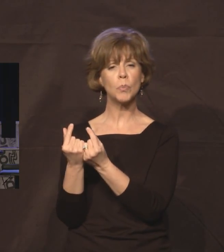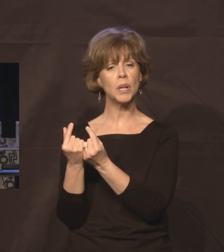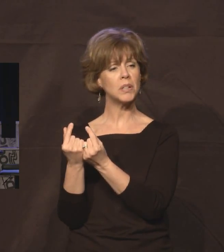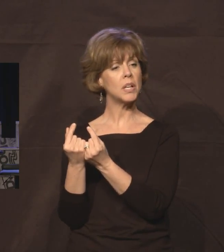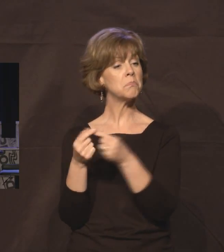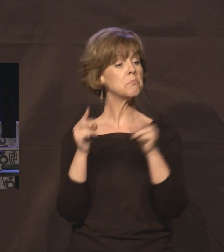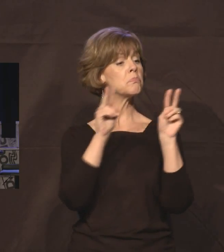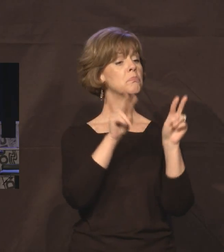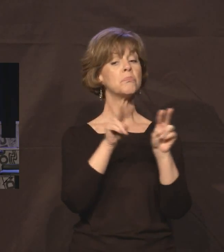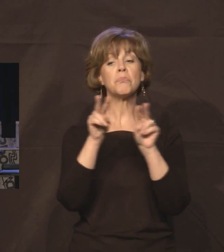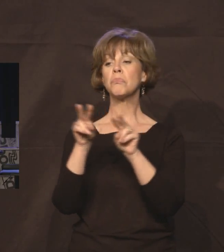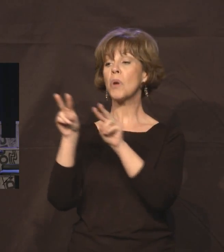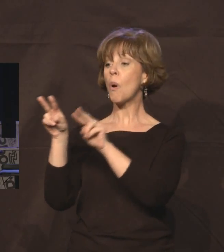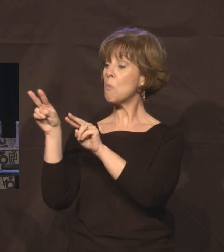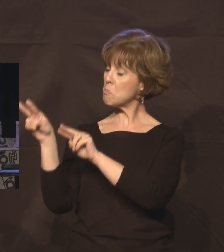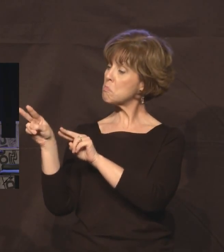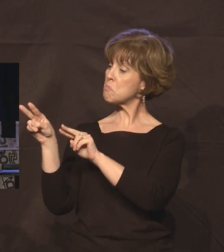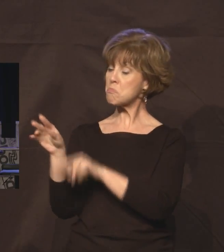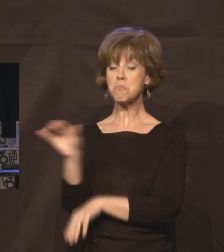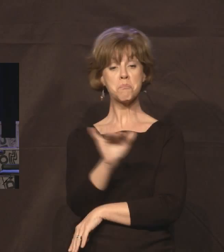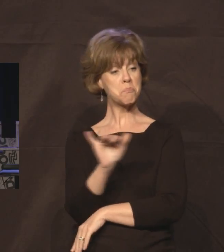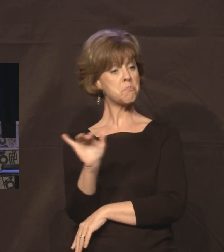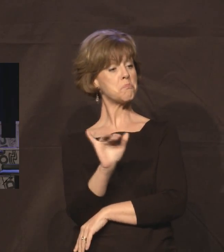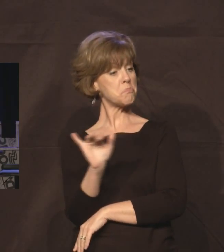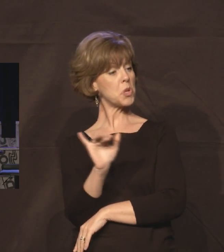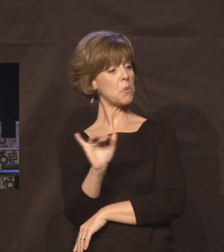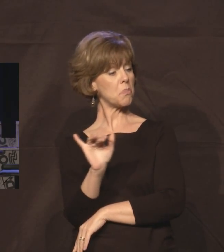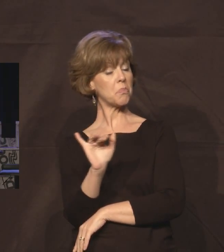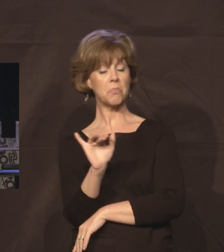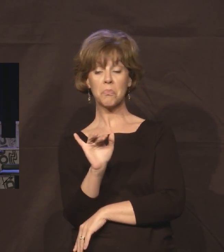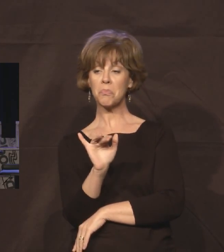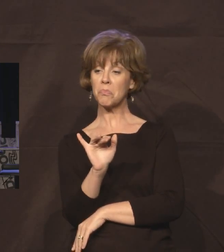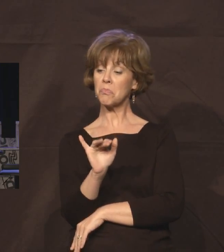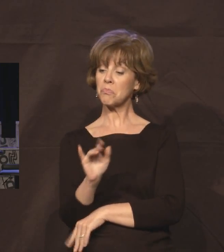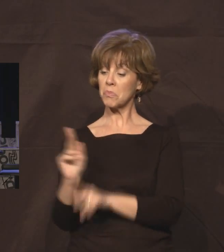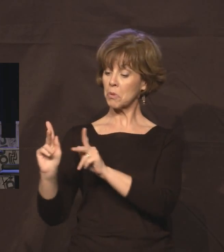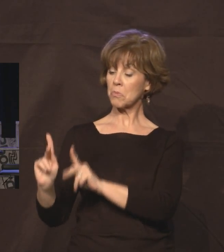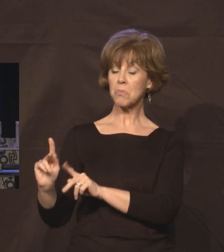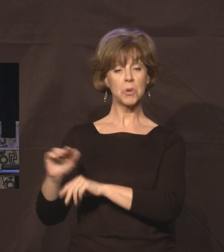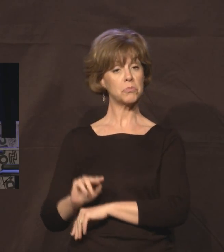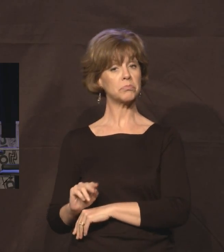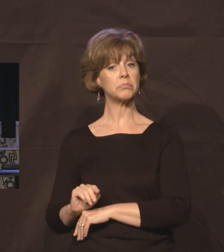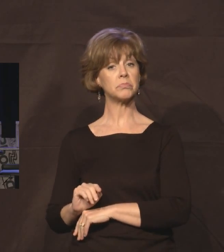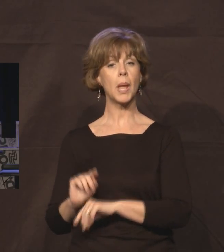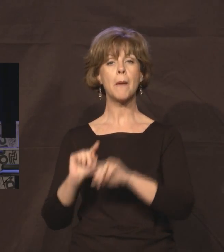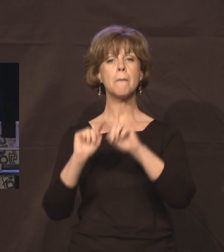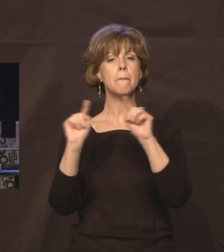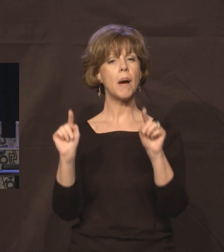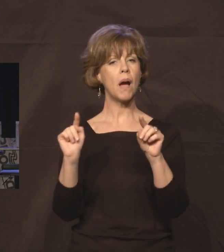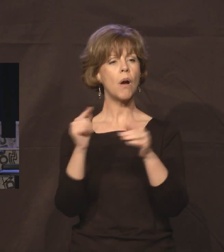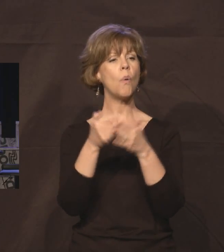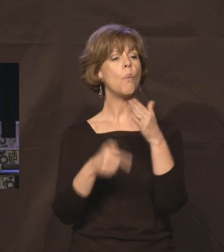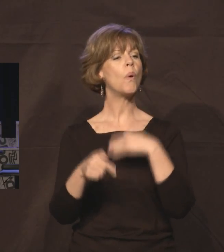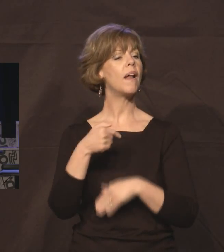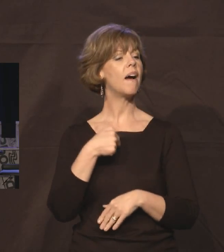of things in our life, you'd think, yeah, I'm pretty similar to the guy who sits next to me. And yet what I know is